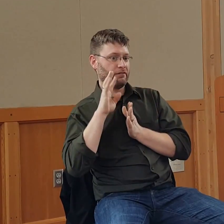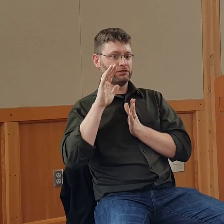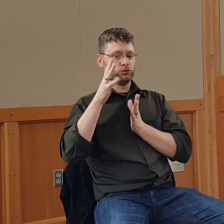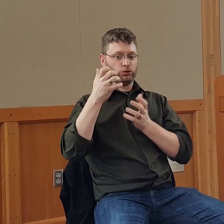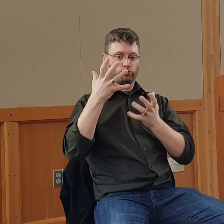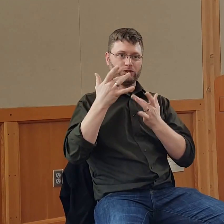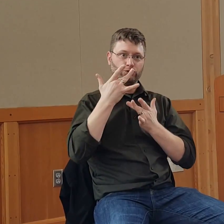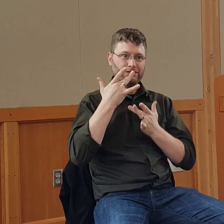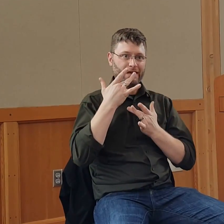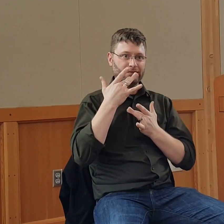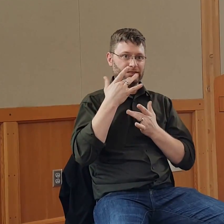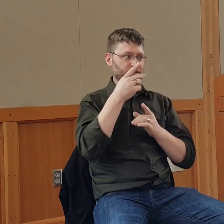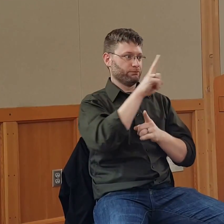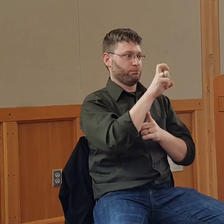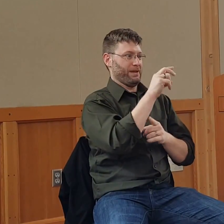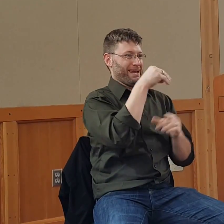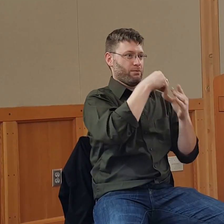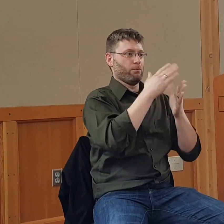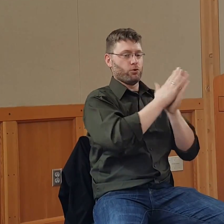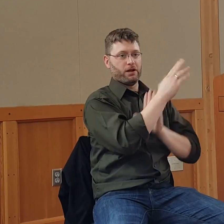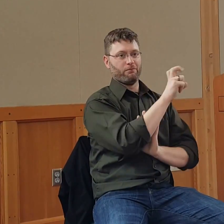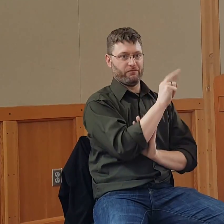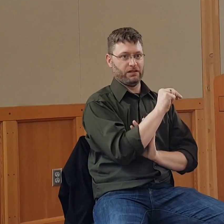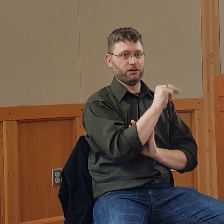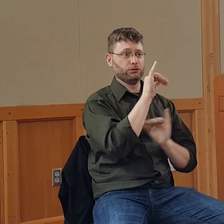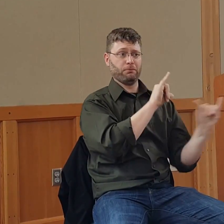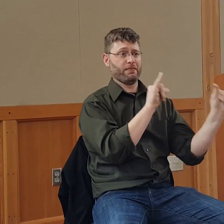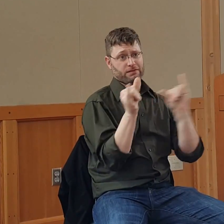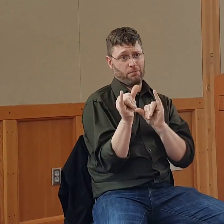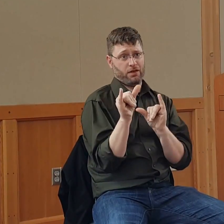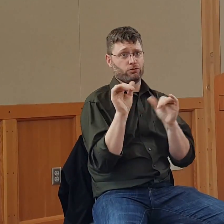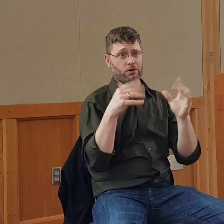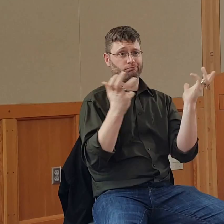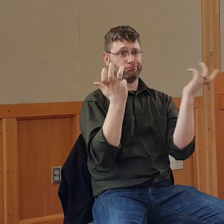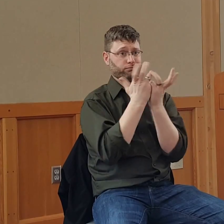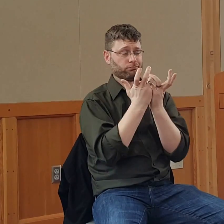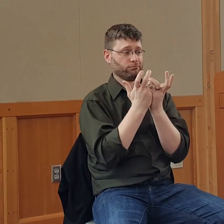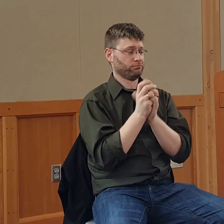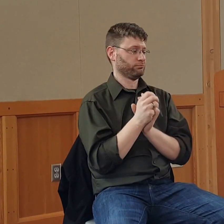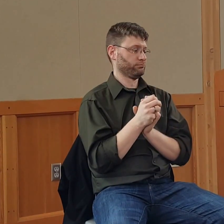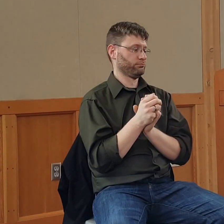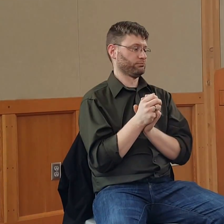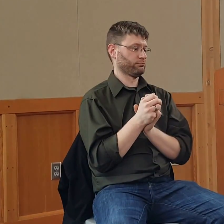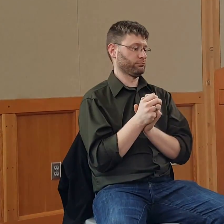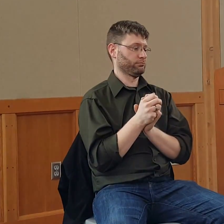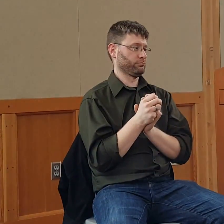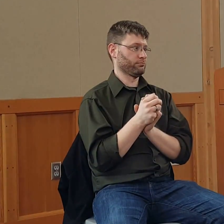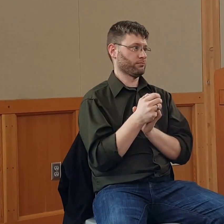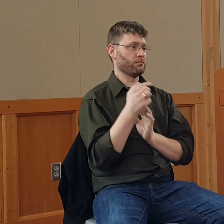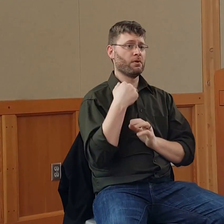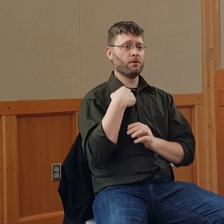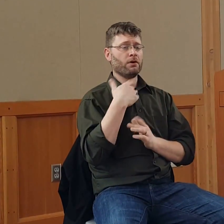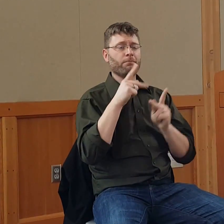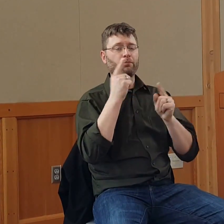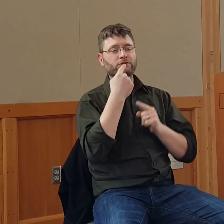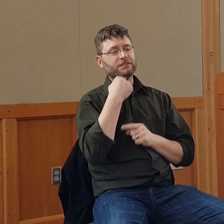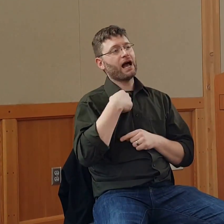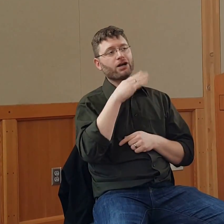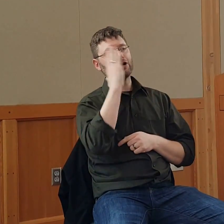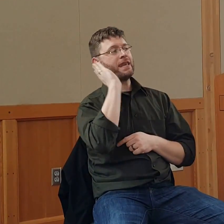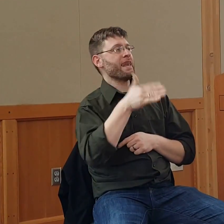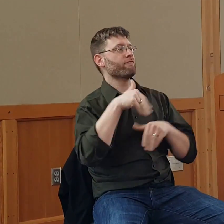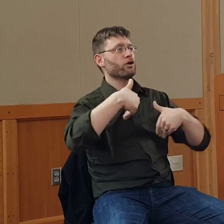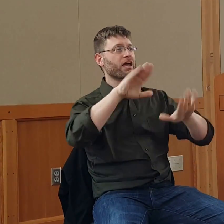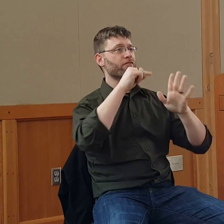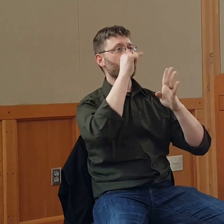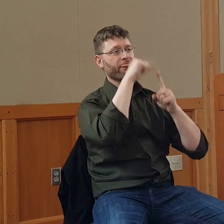as your palate changes. And then you have people who say things like, I could never give up X. I could give up everything,